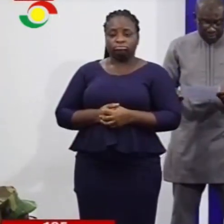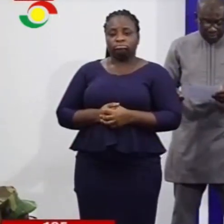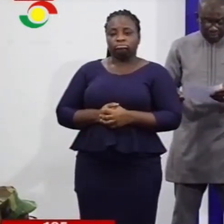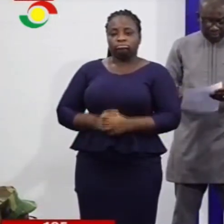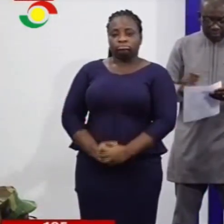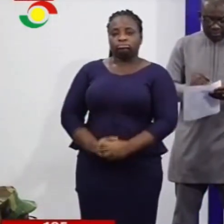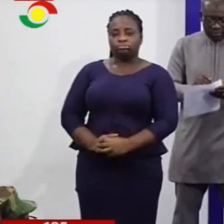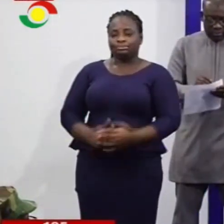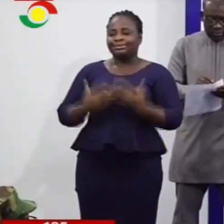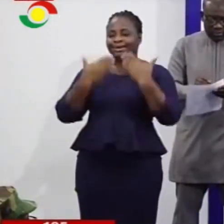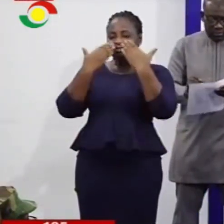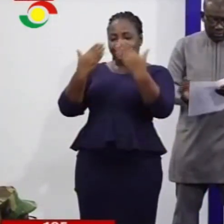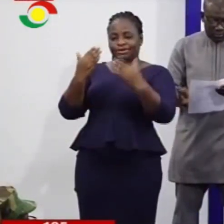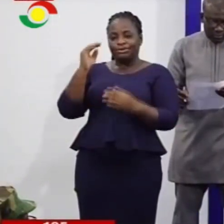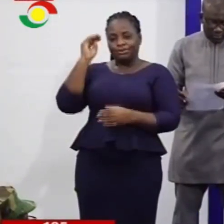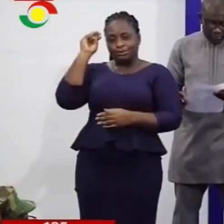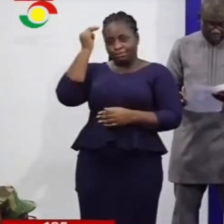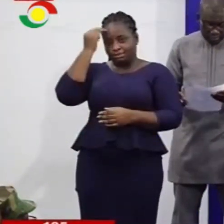Thank you, Kojo.